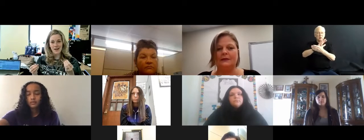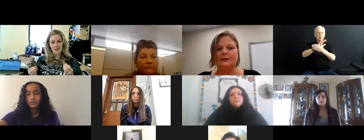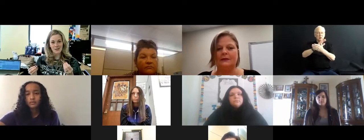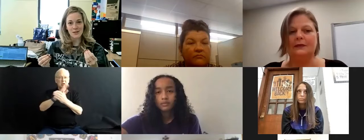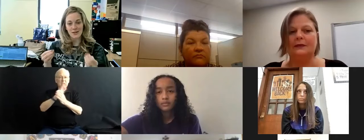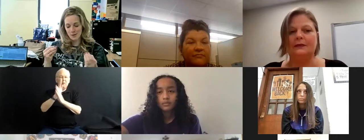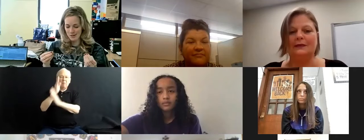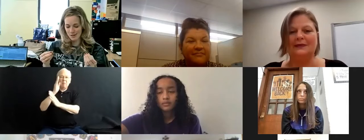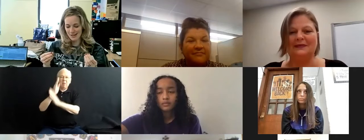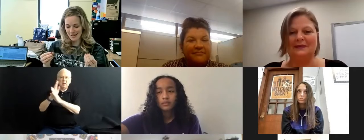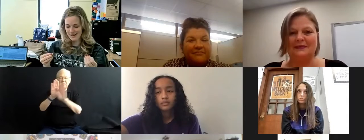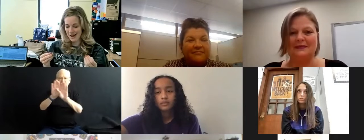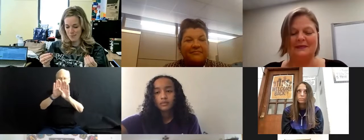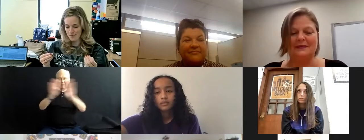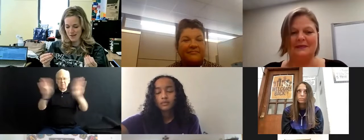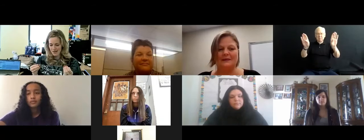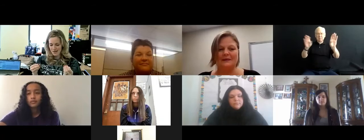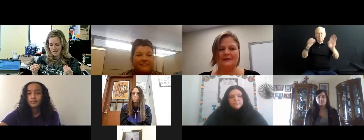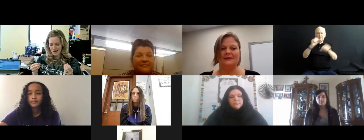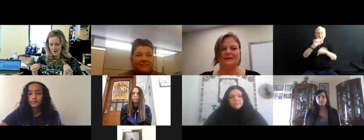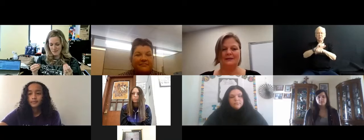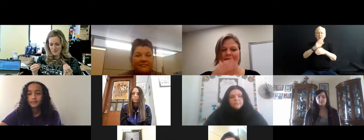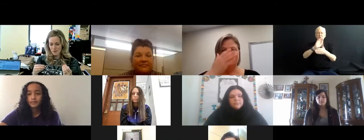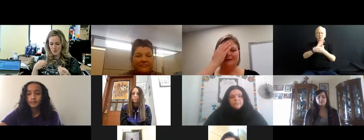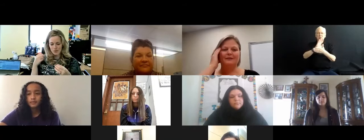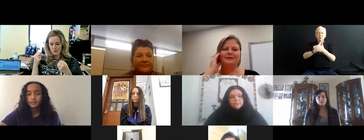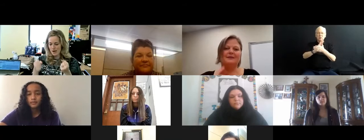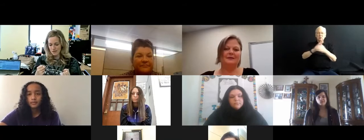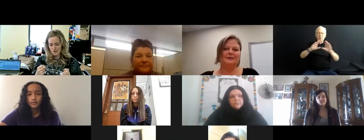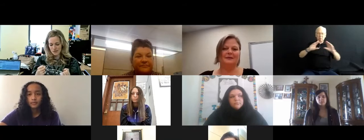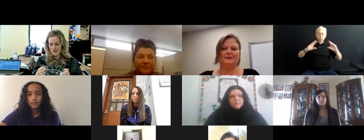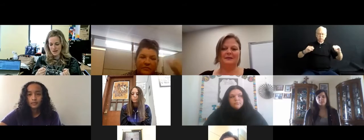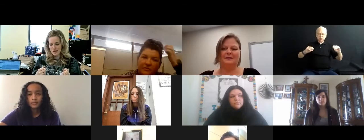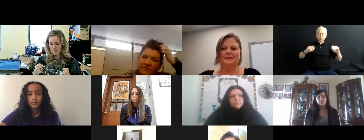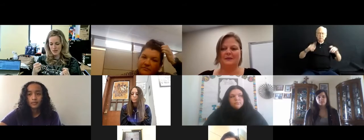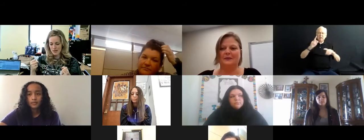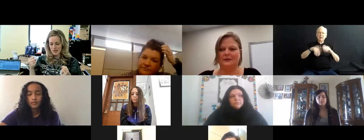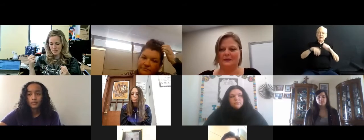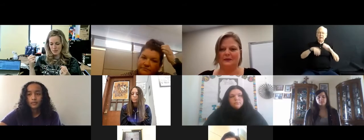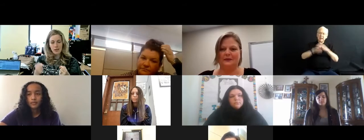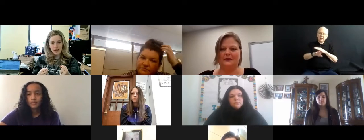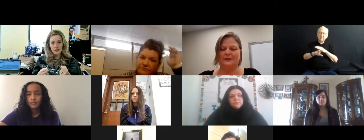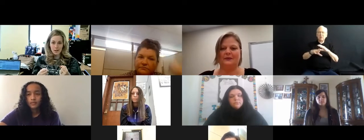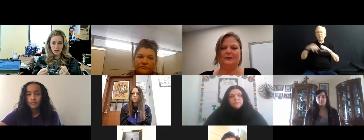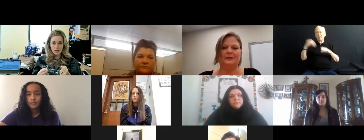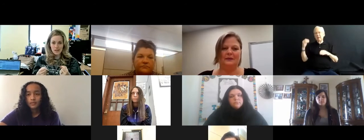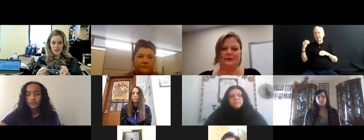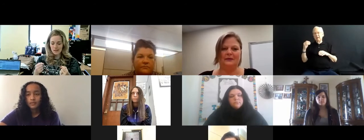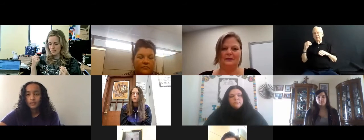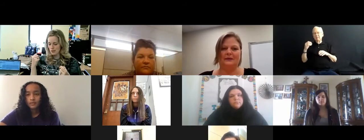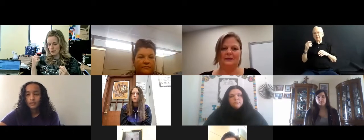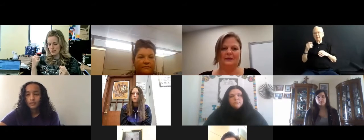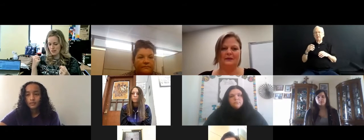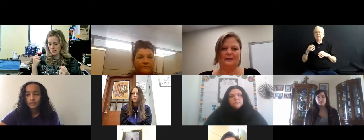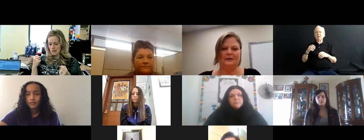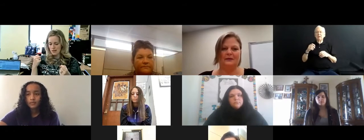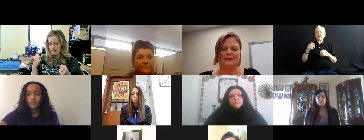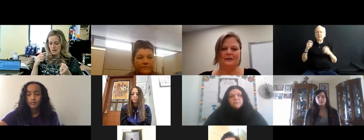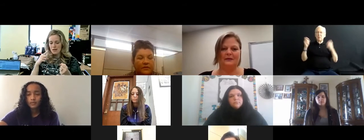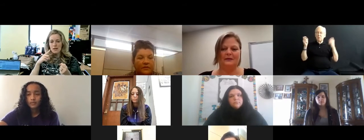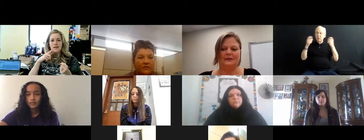tires so that nobody could get in and out. They were holding rallies all the time. They were blocking the entrances. They were